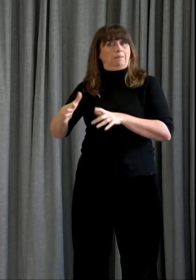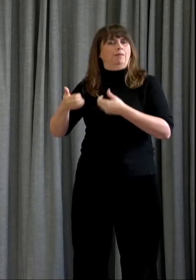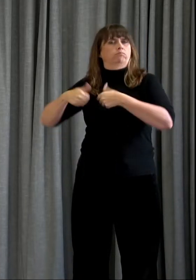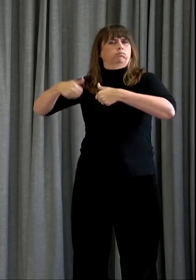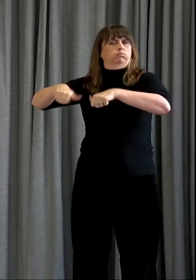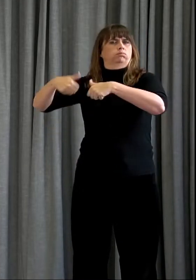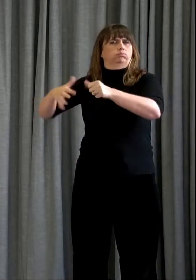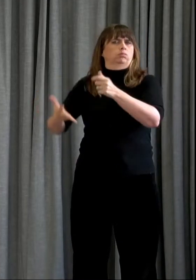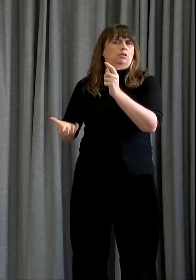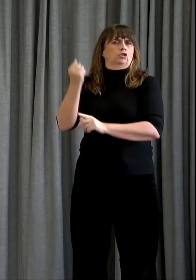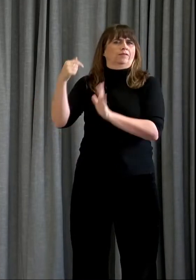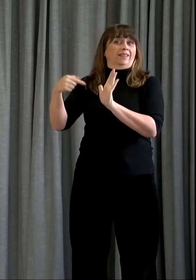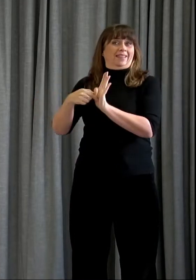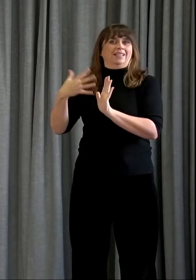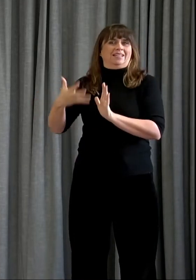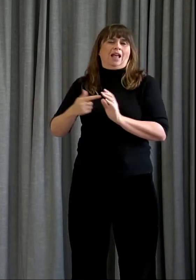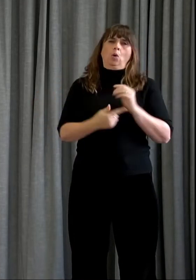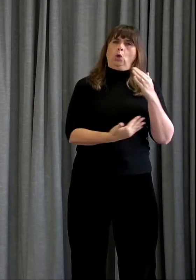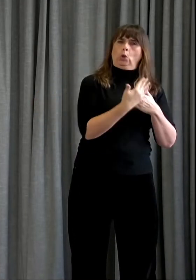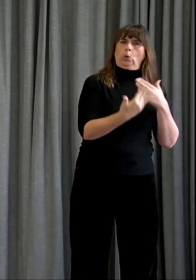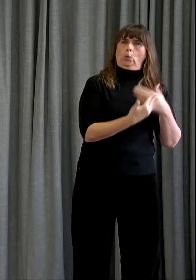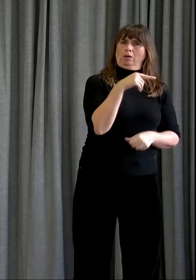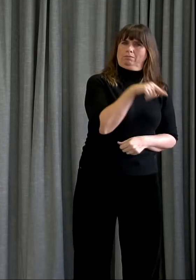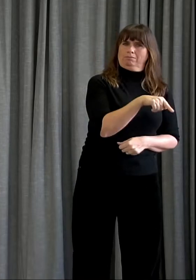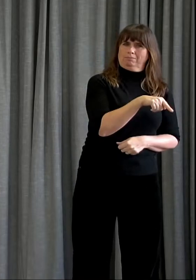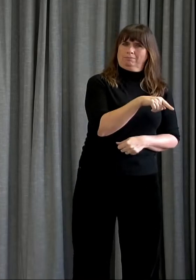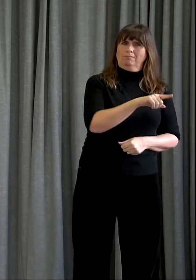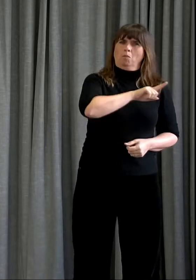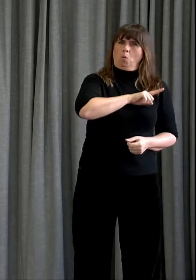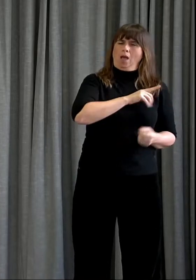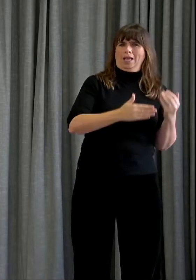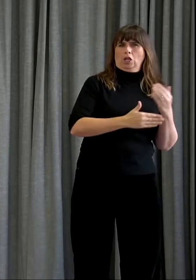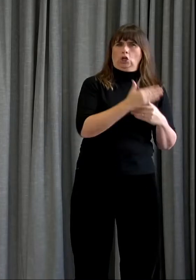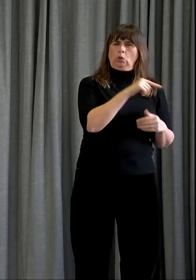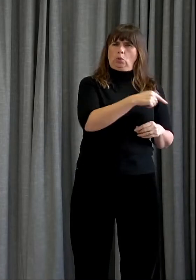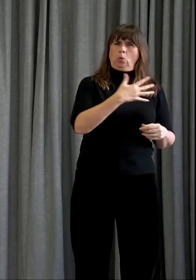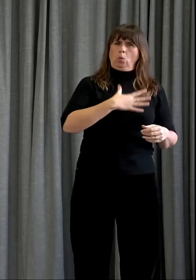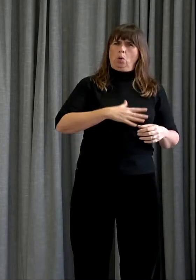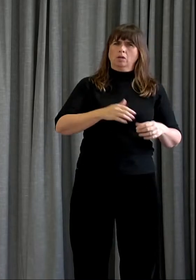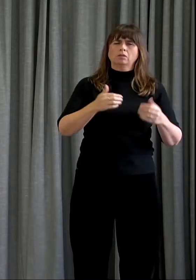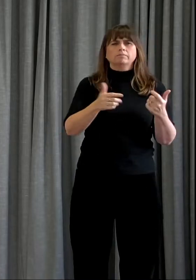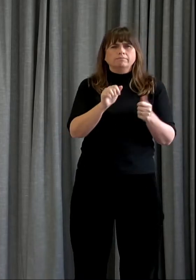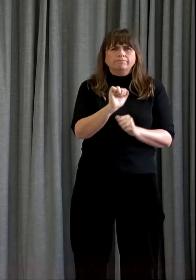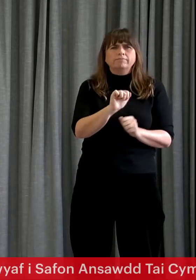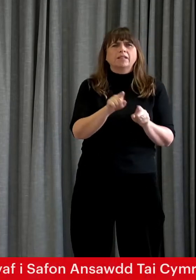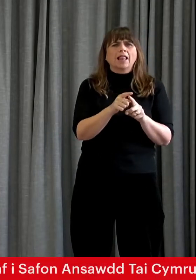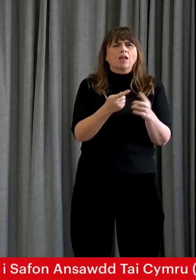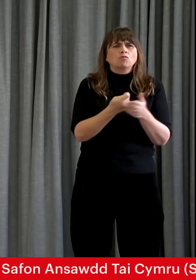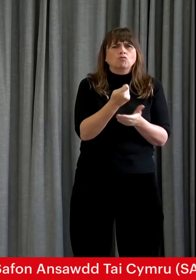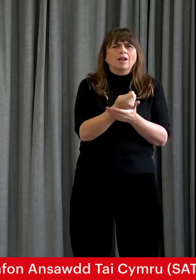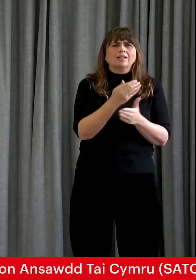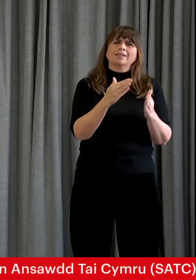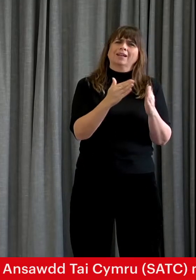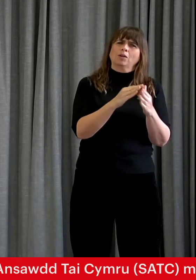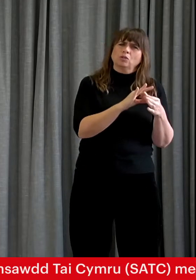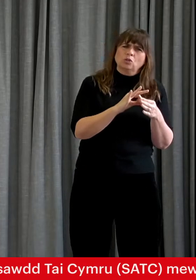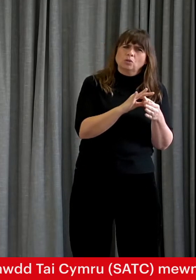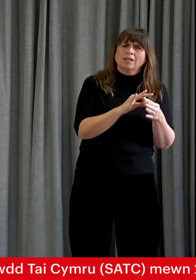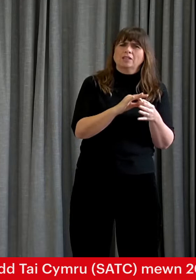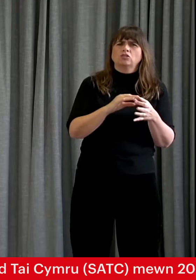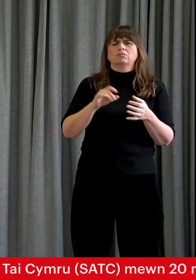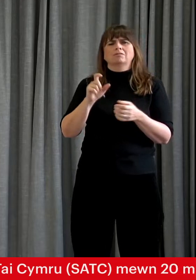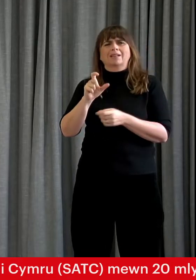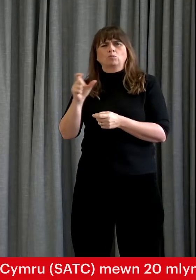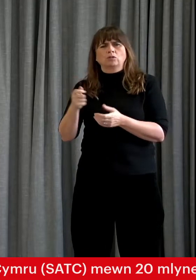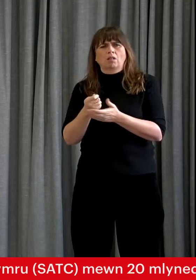achieved. I'm introducing this new standard so that we can continue to drive up the quality of social housing in Wales. The new standard is